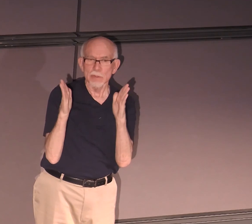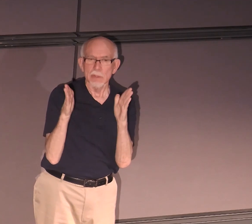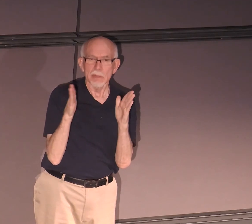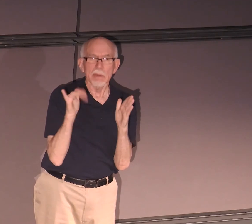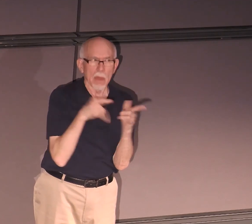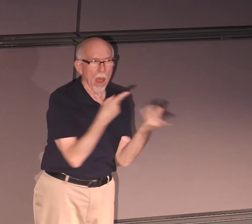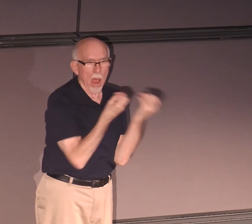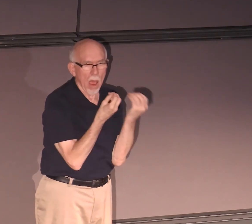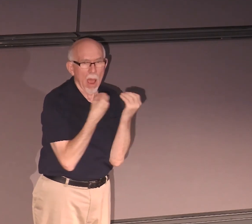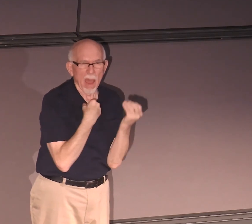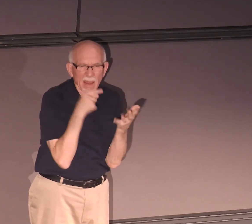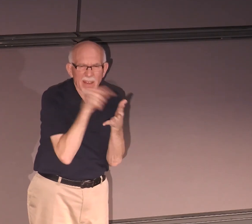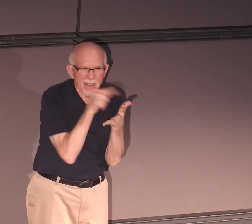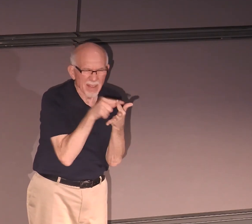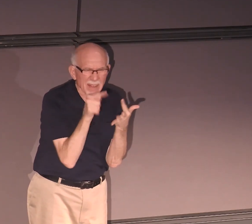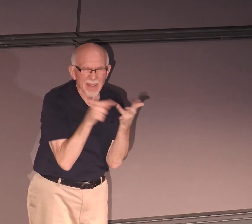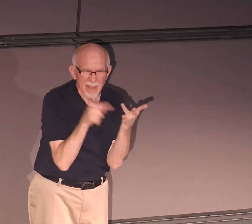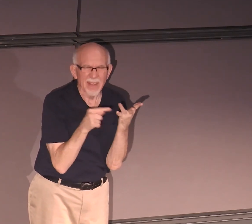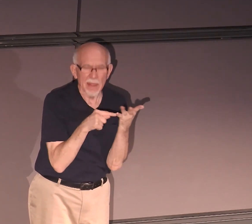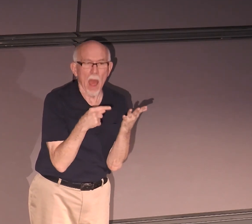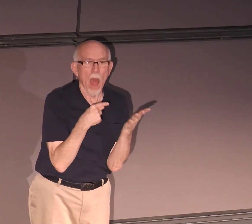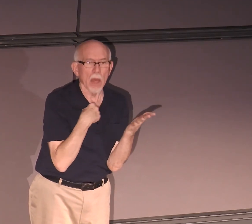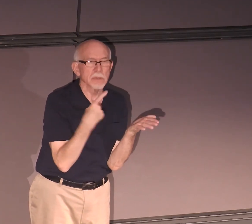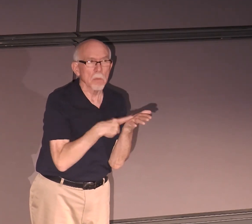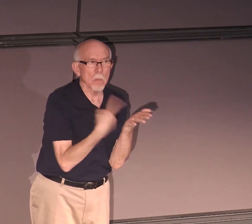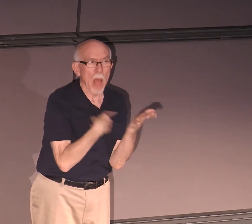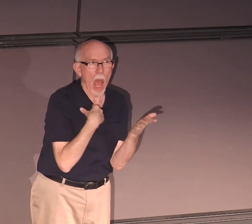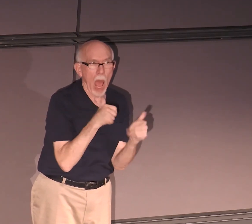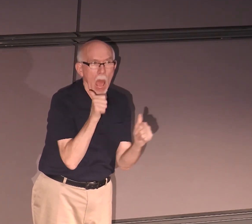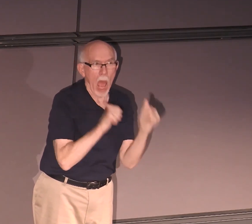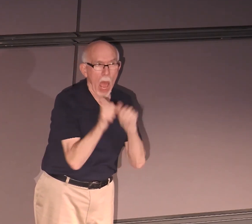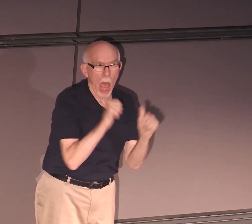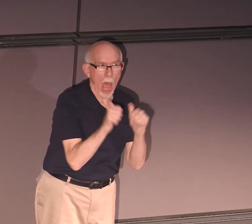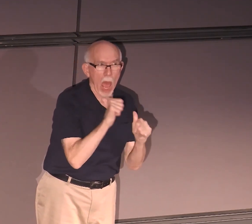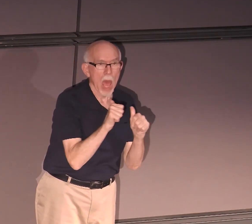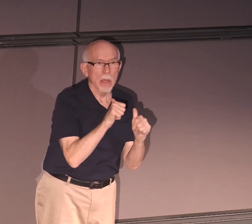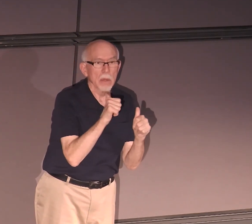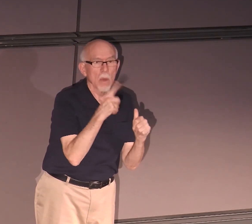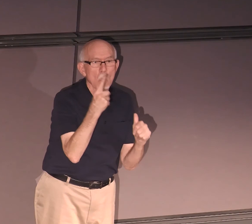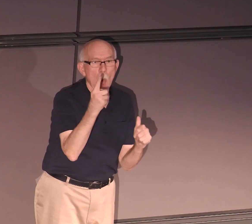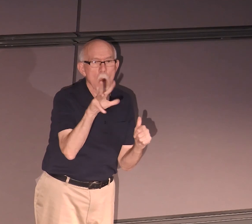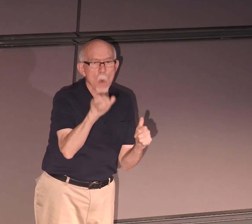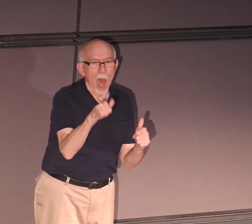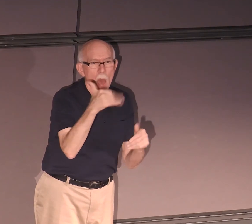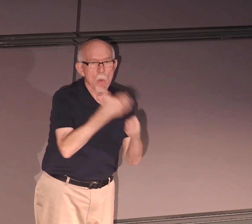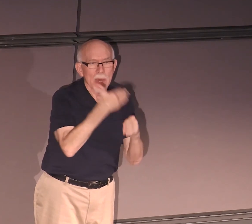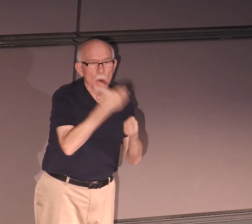and it's usually because they need attention. That term and many others.